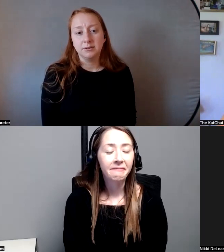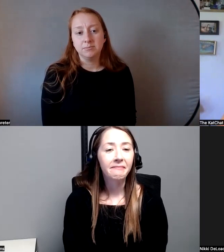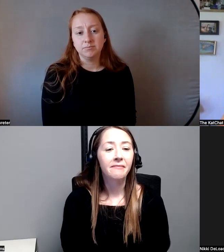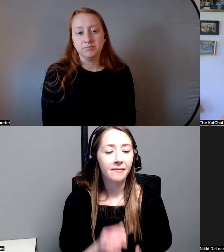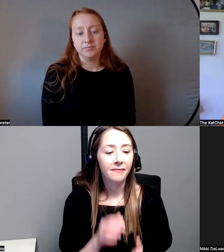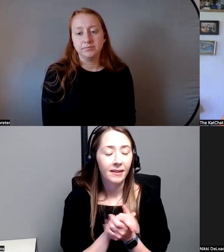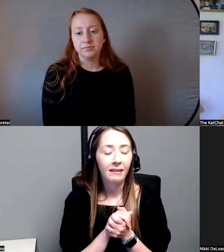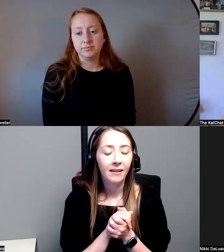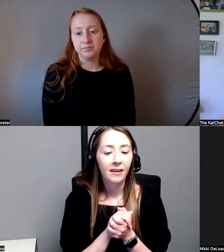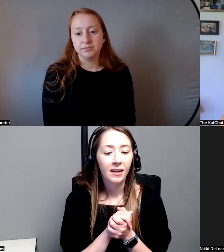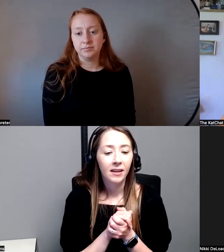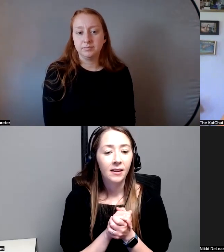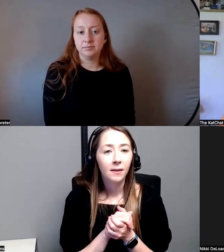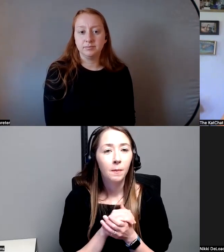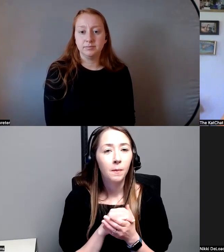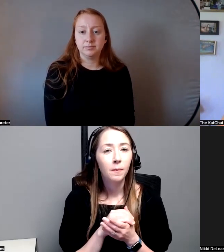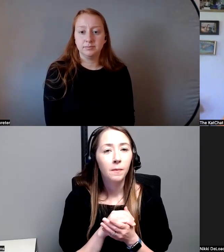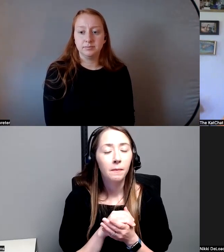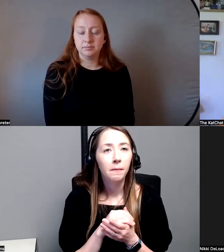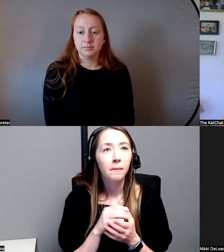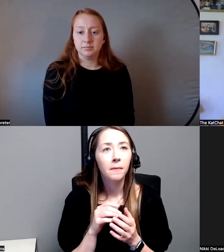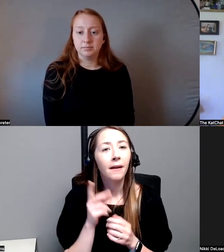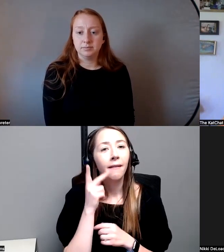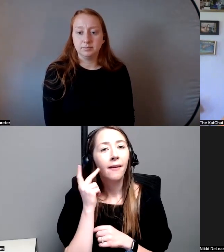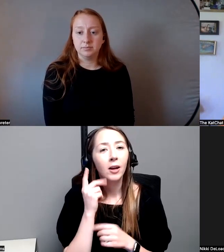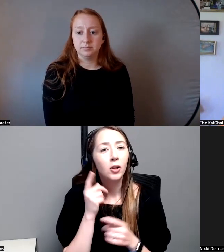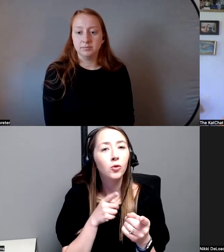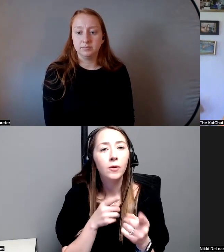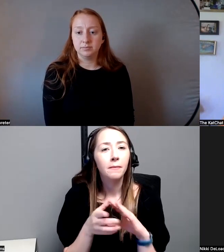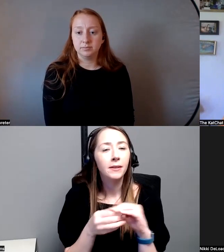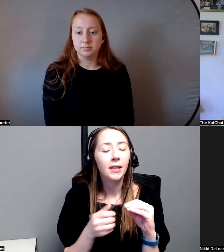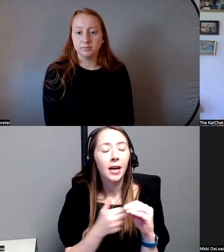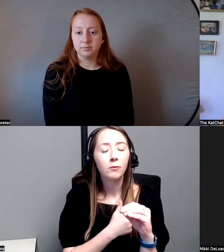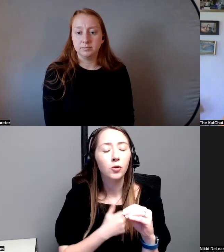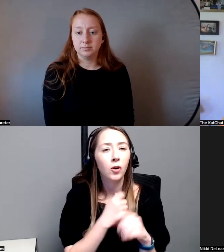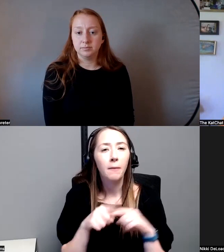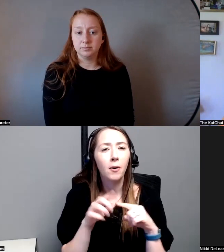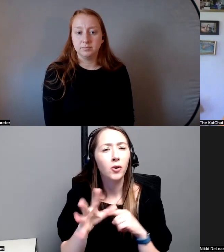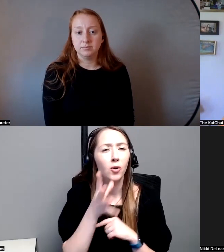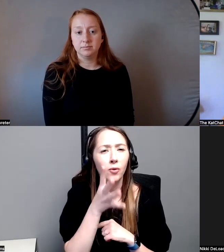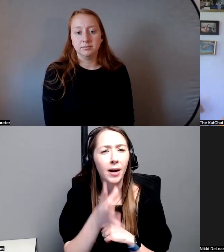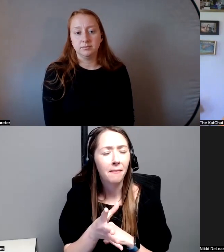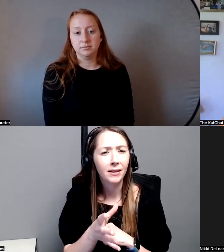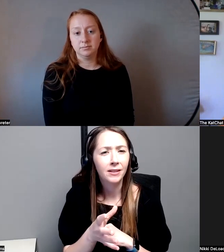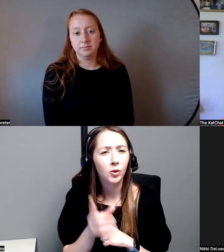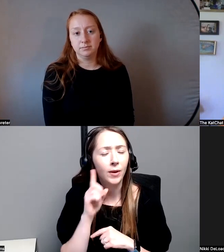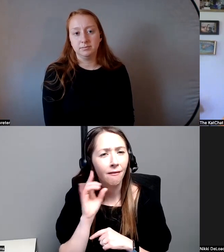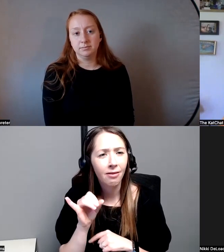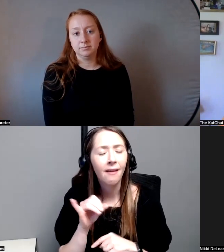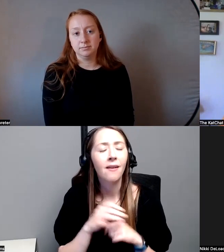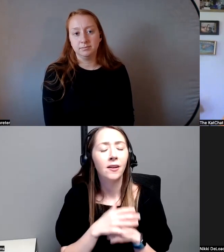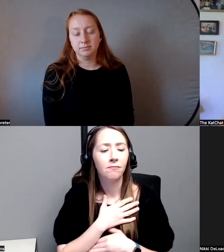well, yeah, but the thing is, Kat, as you said, and I'm so sorry about your grandmother. I'm so sorry.